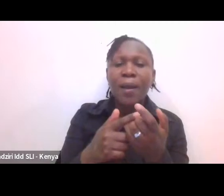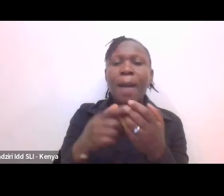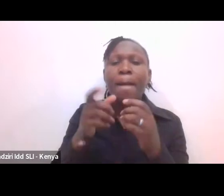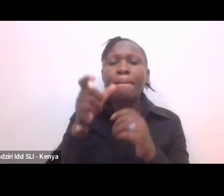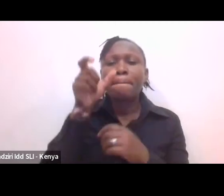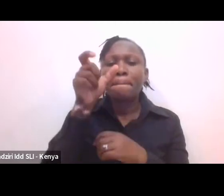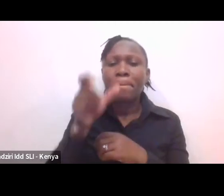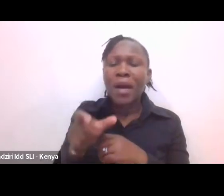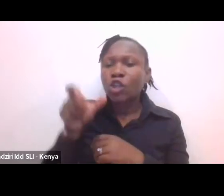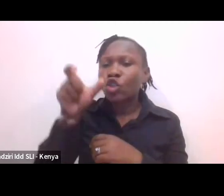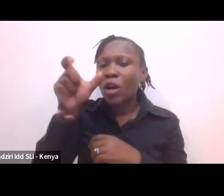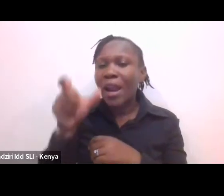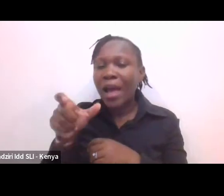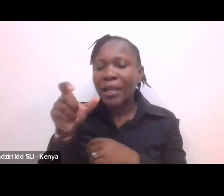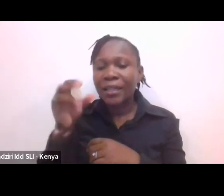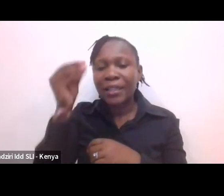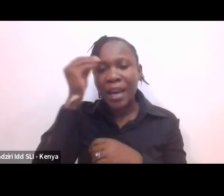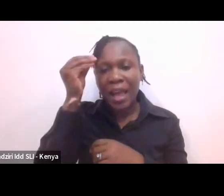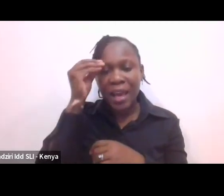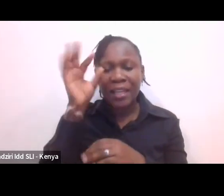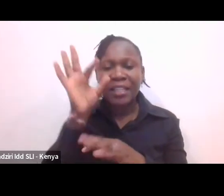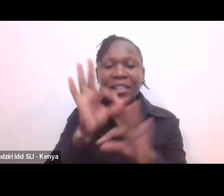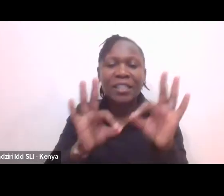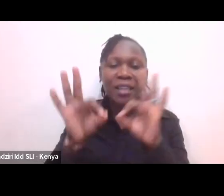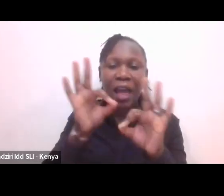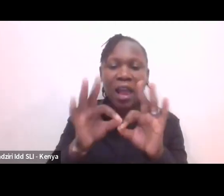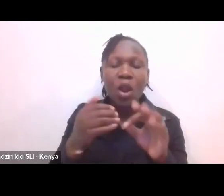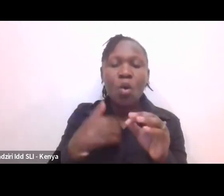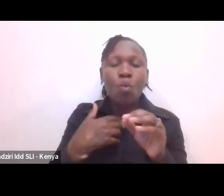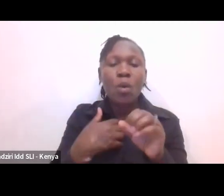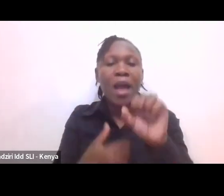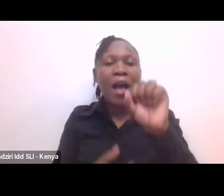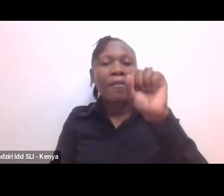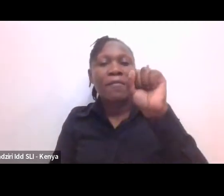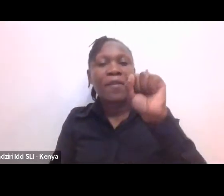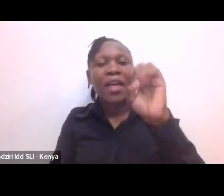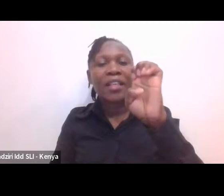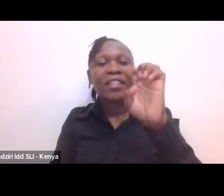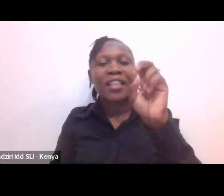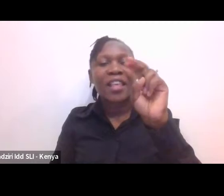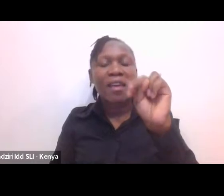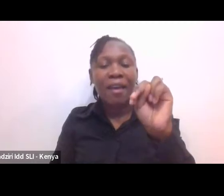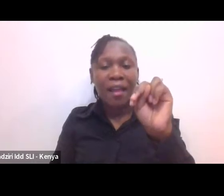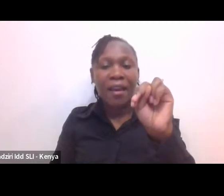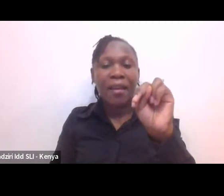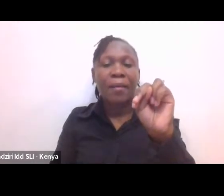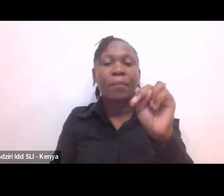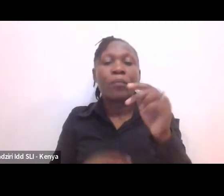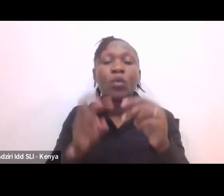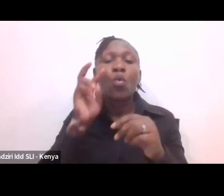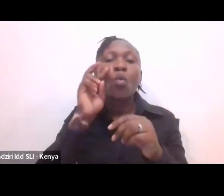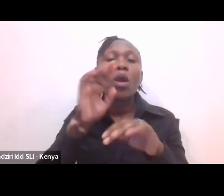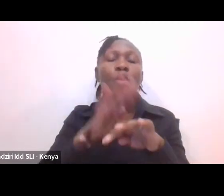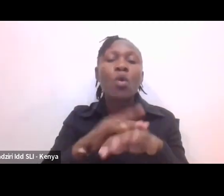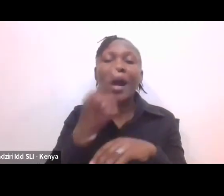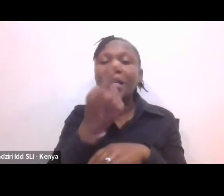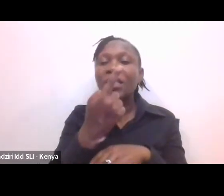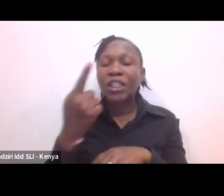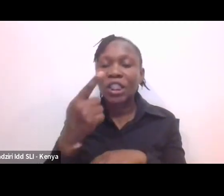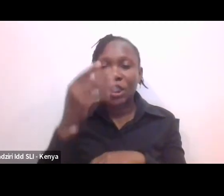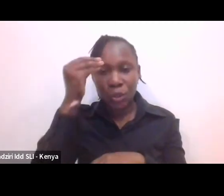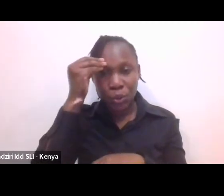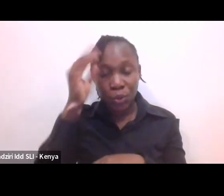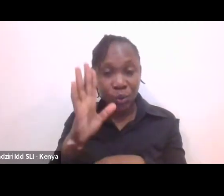alongside the SEN diagnosis or diagnoses of each student